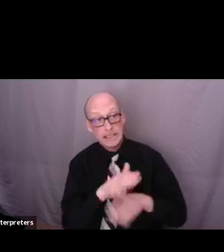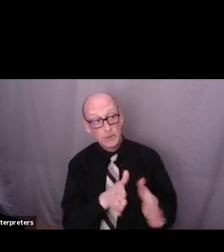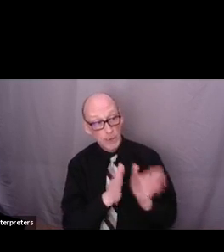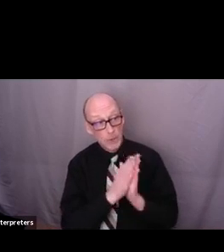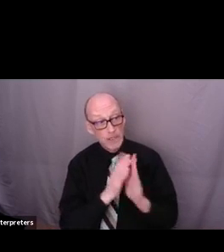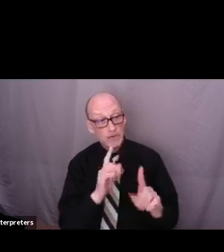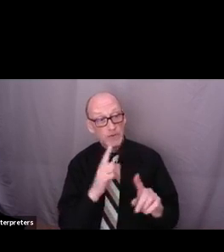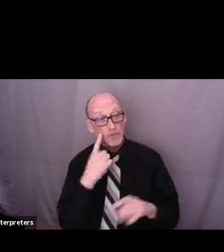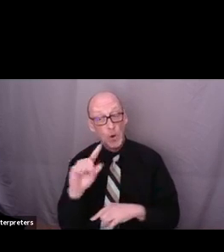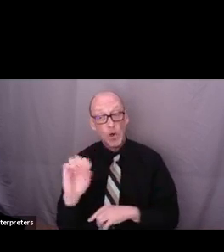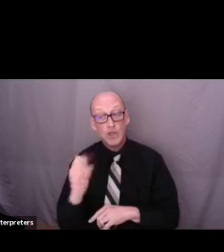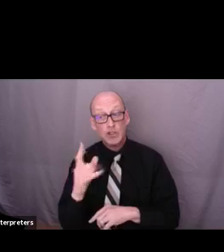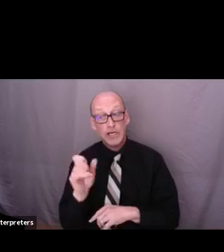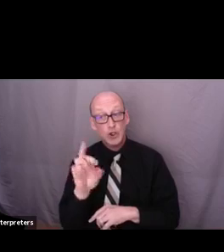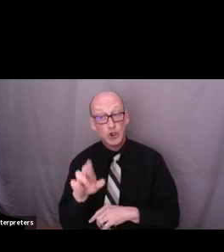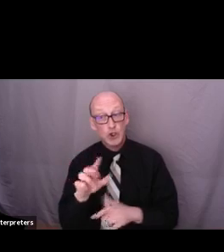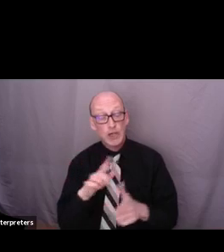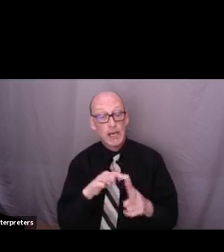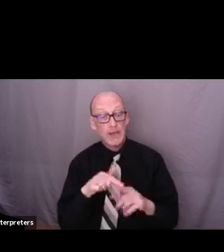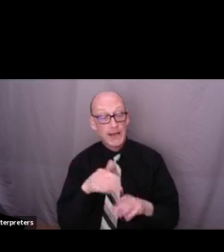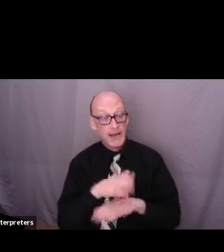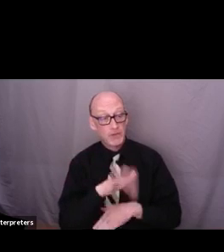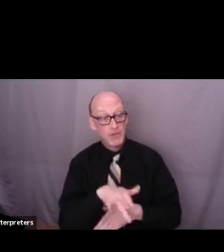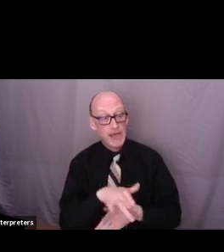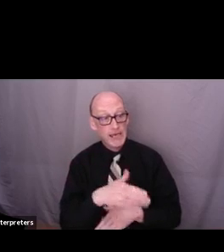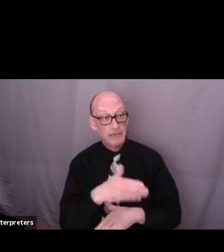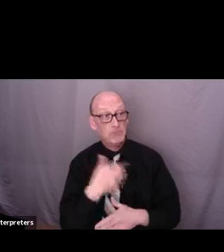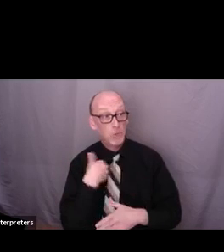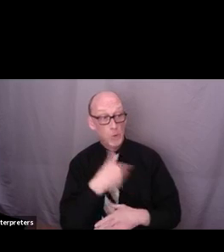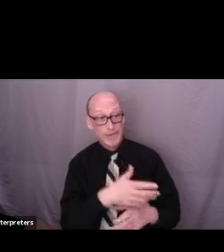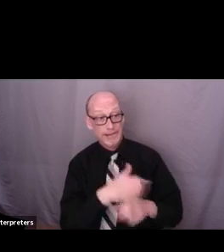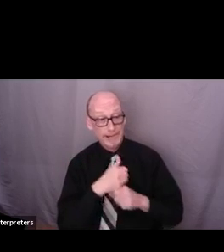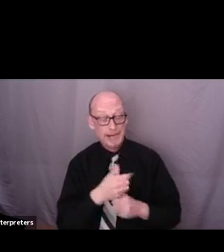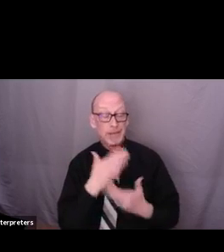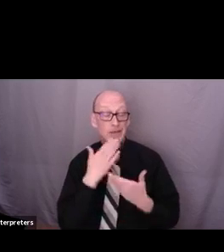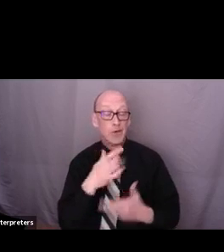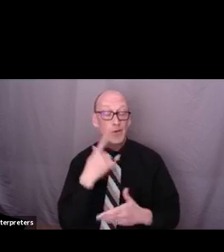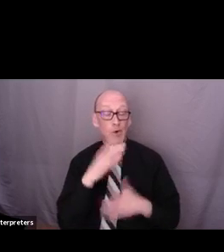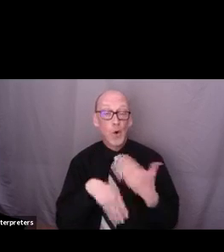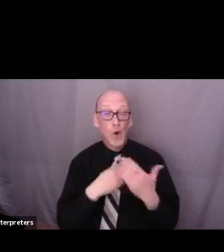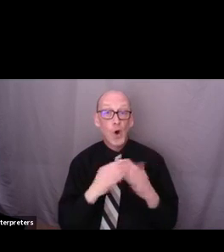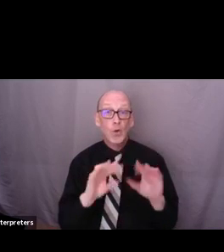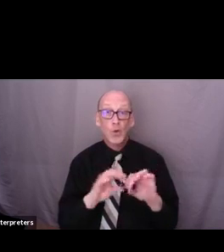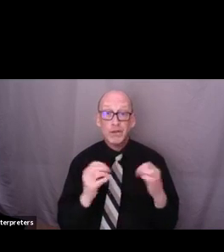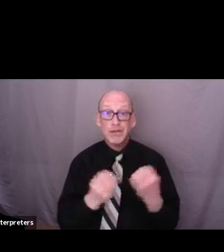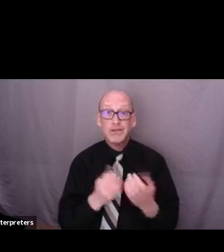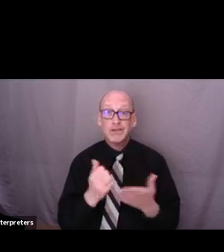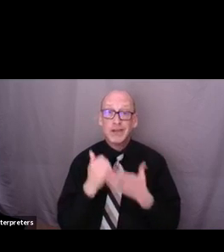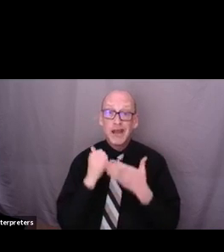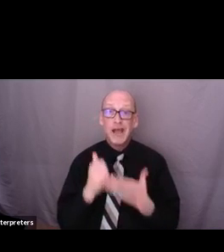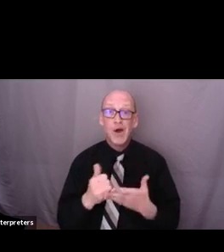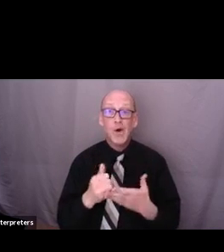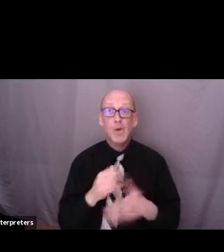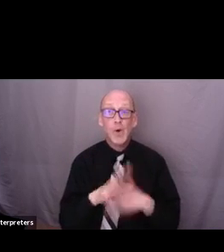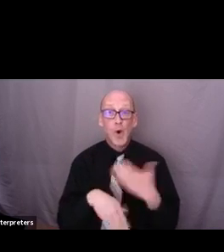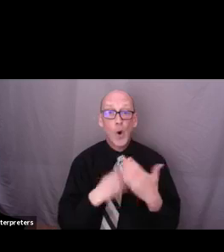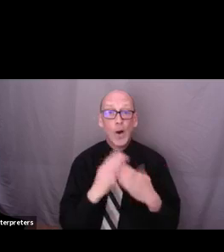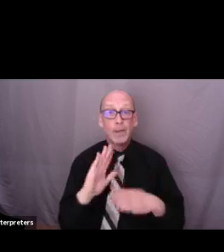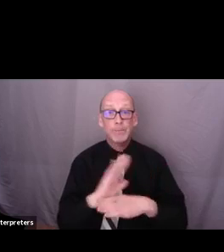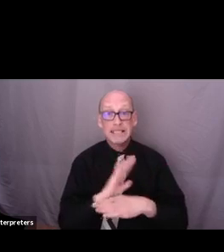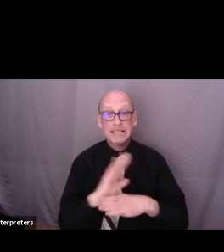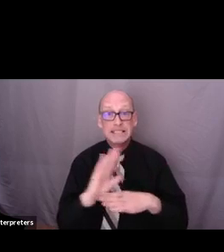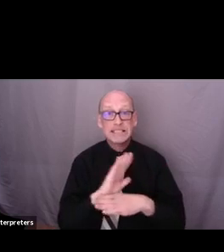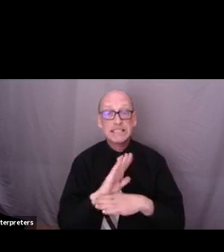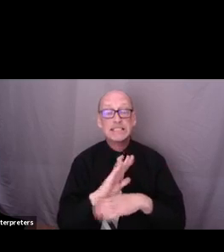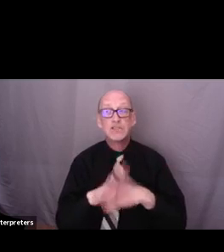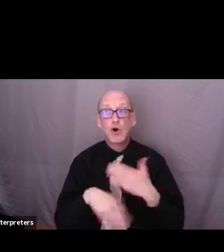shelters. We get it soon thereafter, thanks in large part to all of these wonderful organizations and businesses and hospitals and